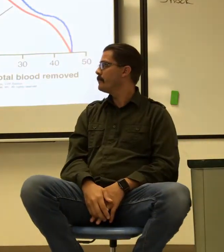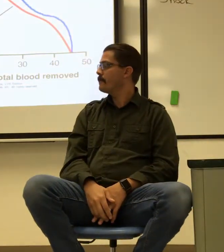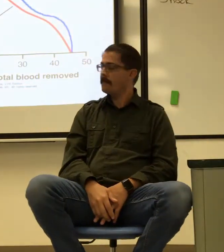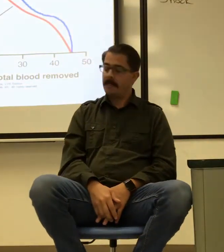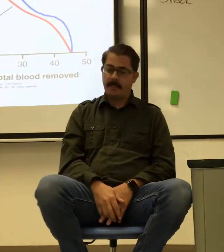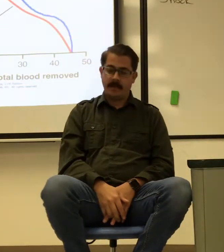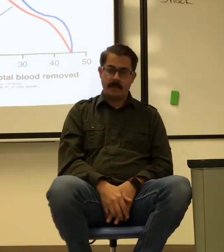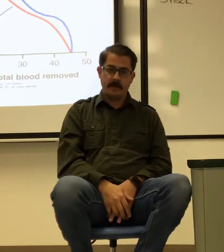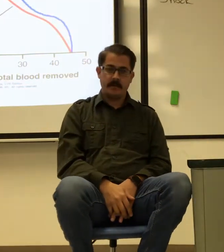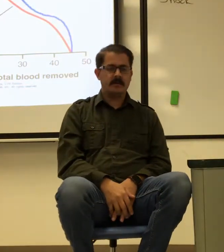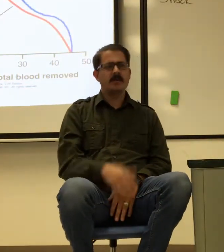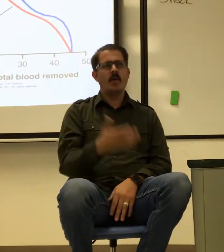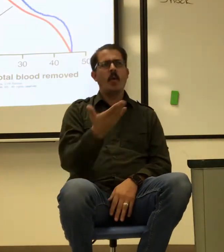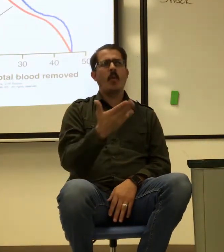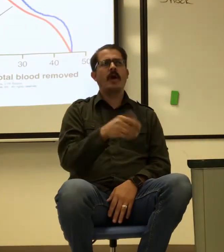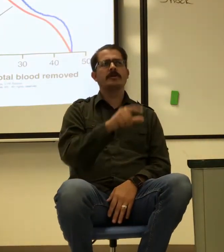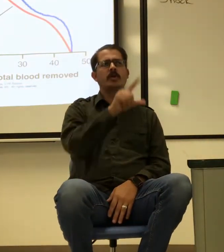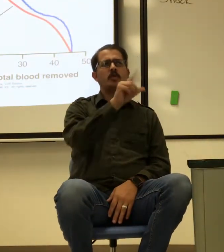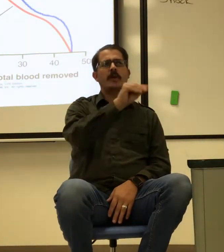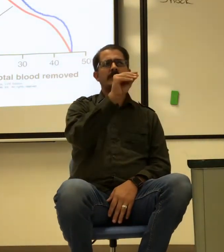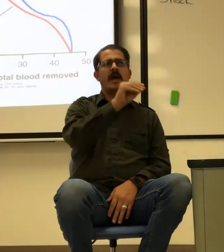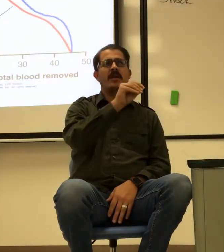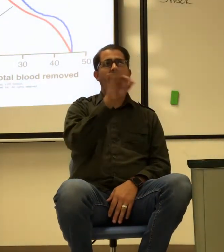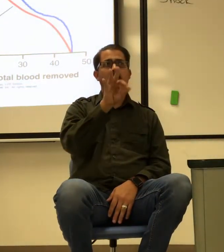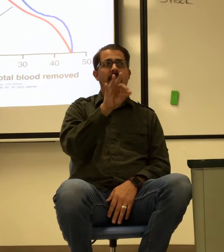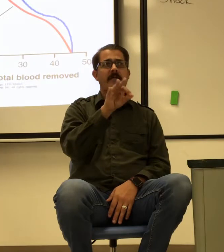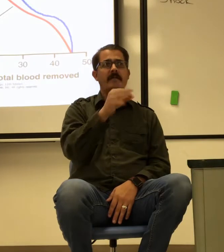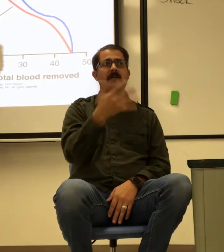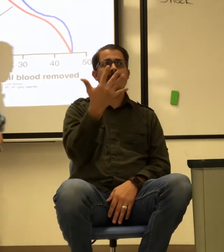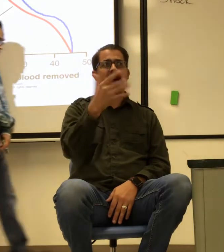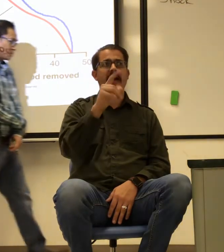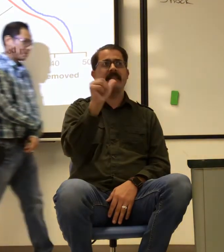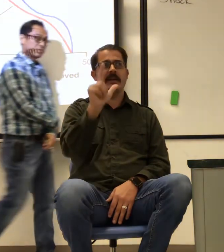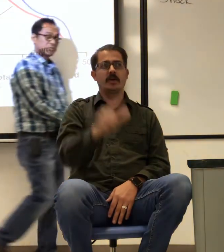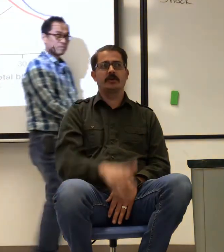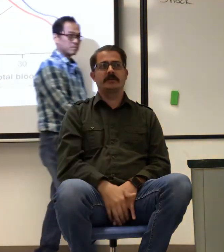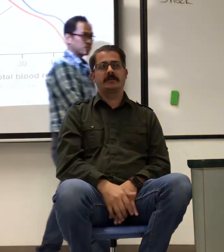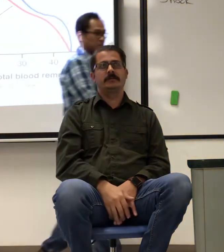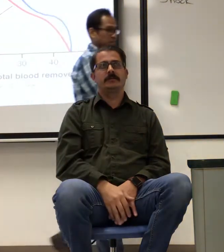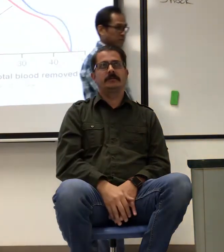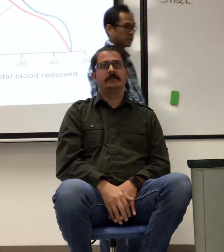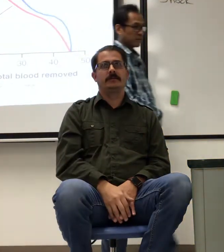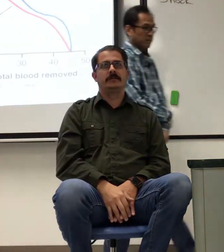So what's 20% of 5 liters?